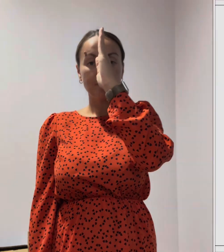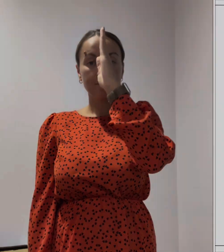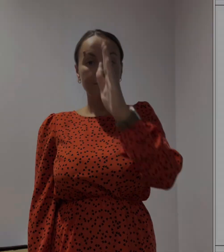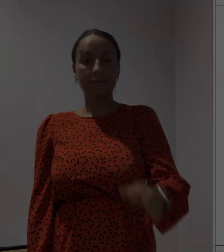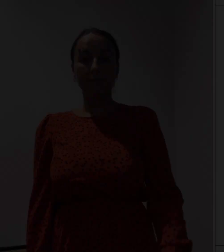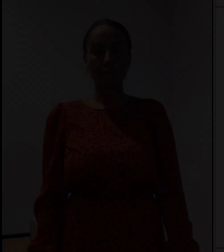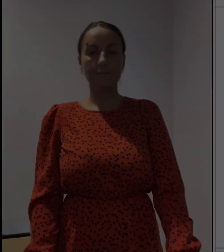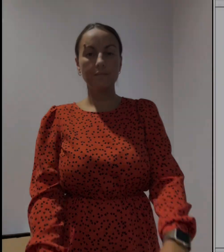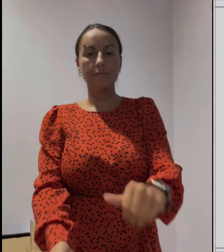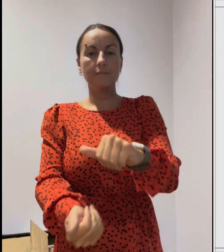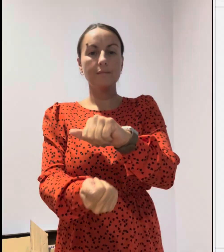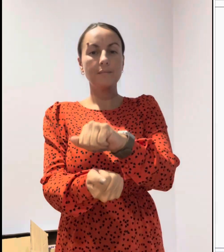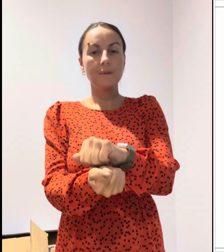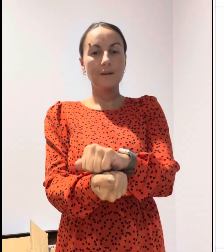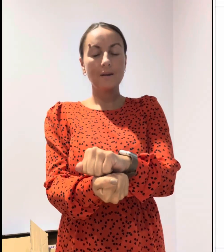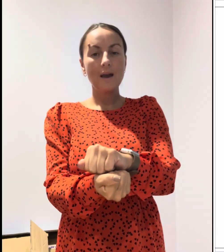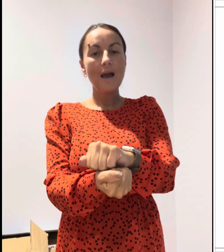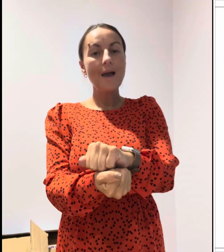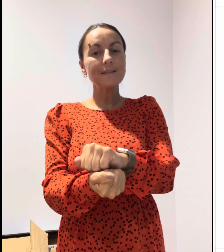danger.